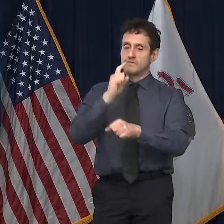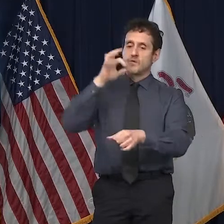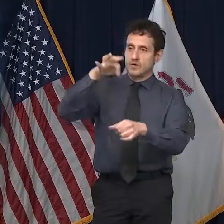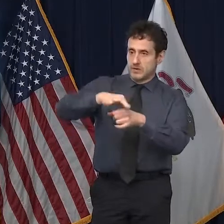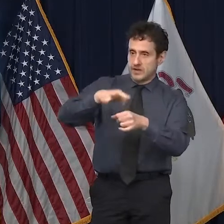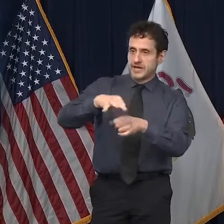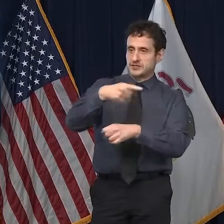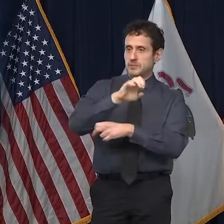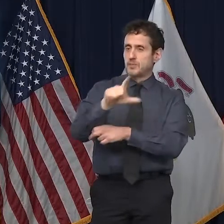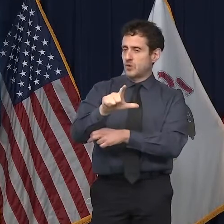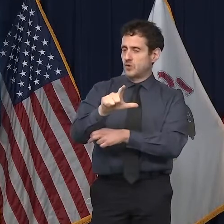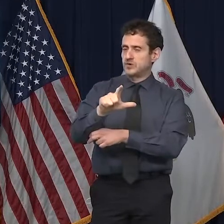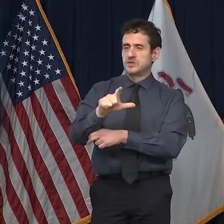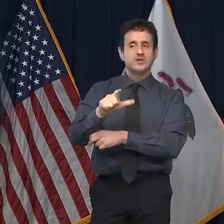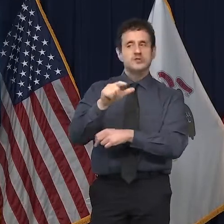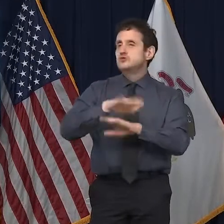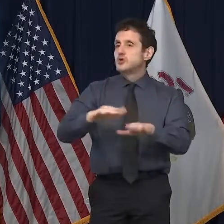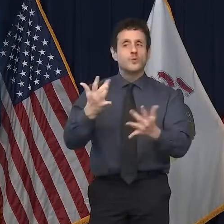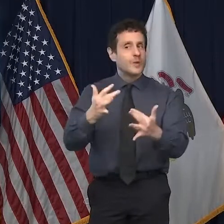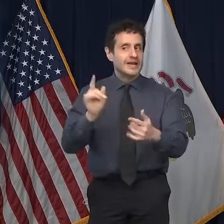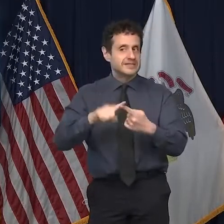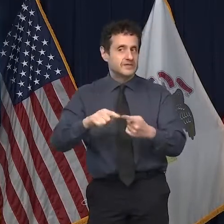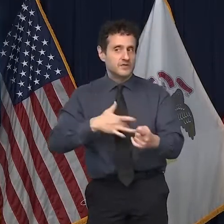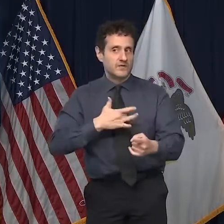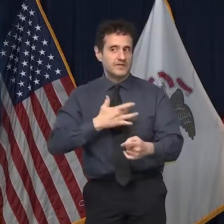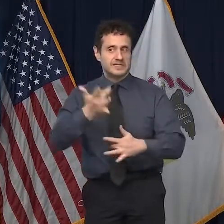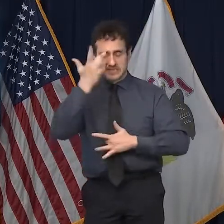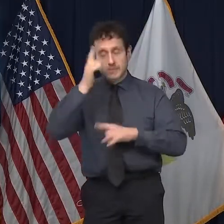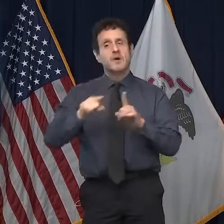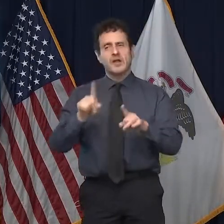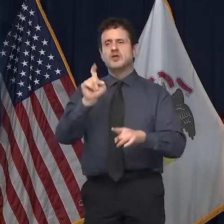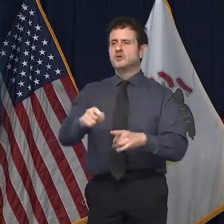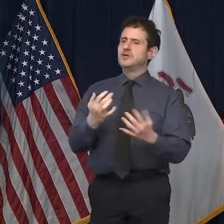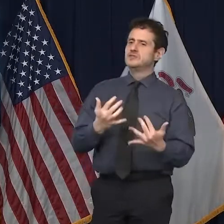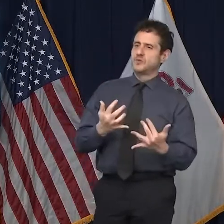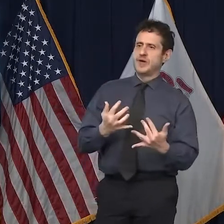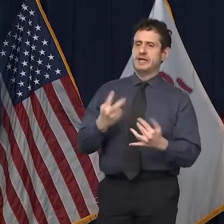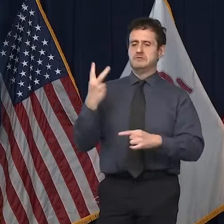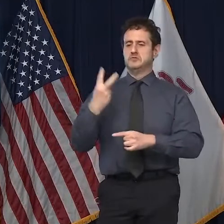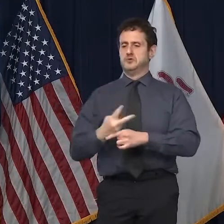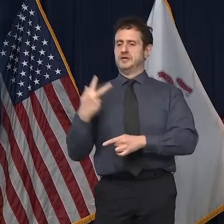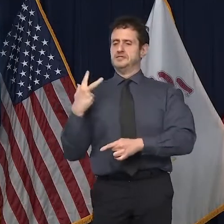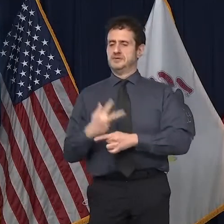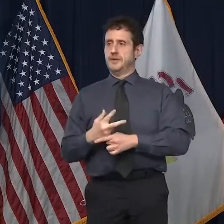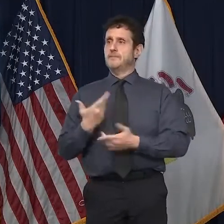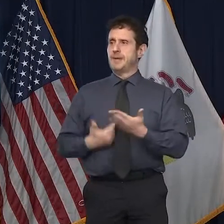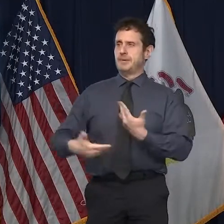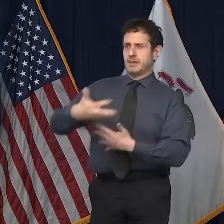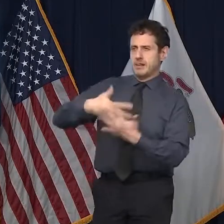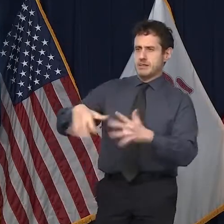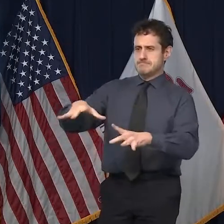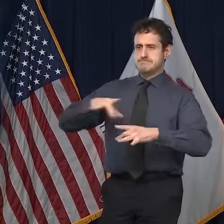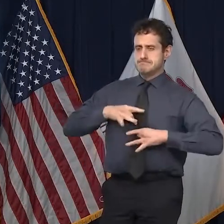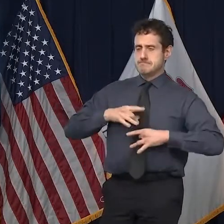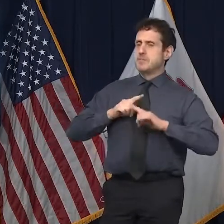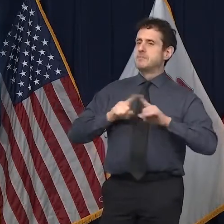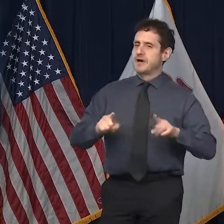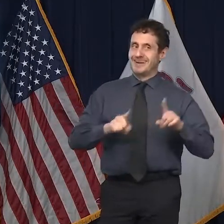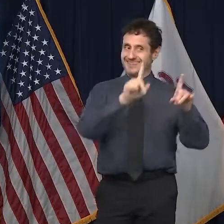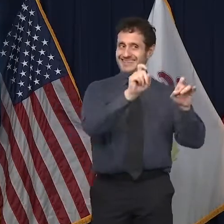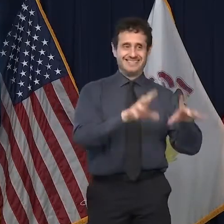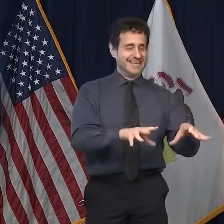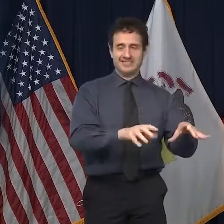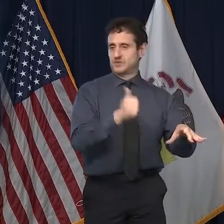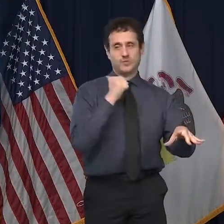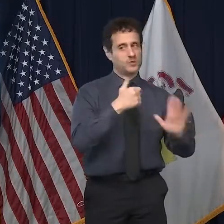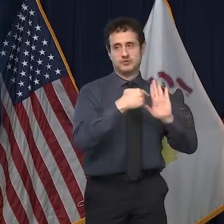symptoms. Wait a couple of days because, like I said, you may be in a high-risk setting and have been exposed, but you won't